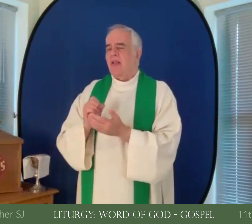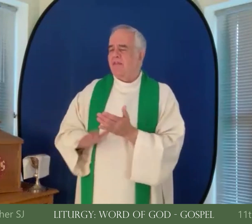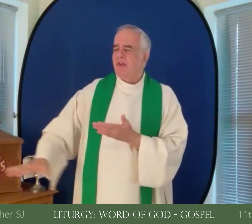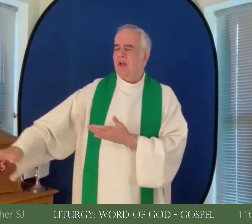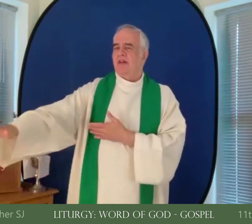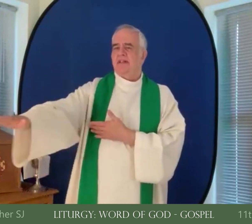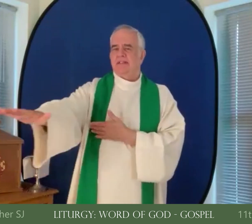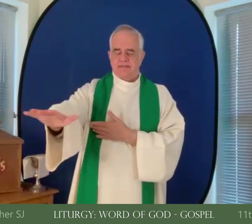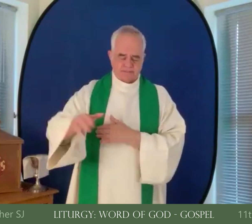the field.